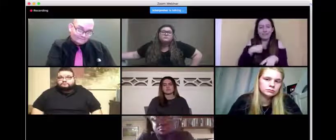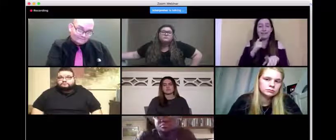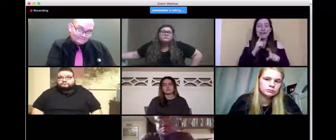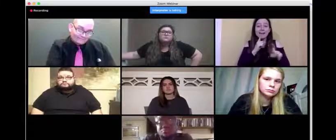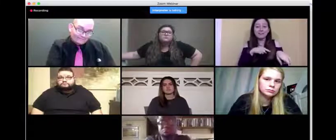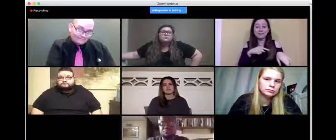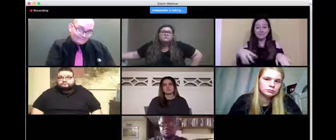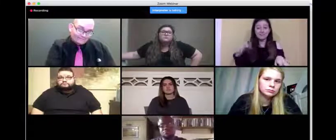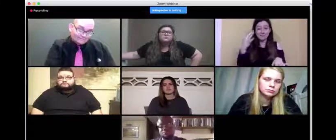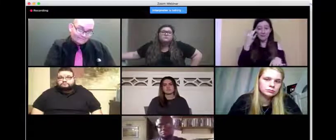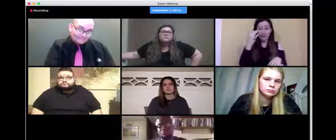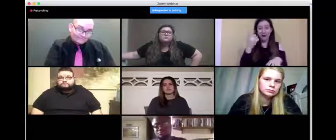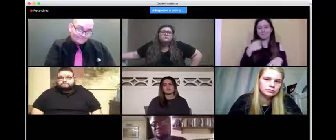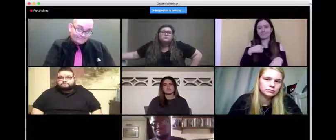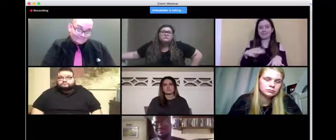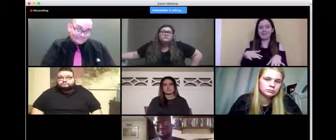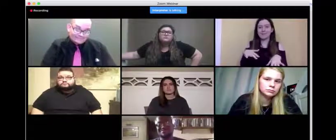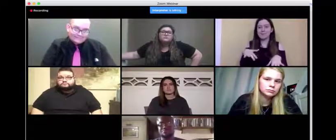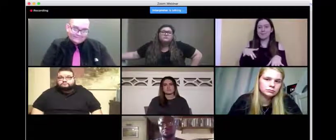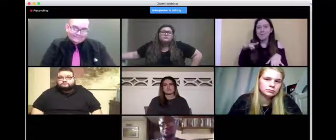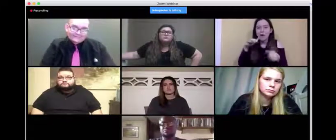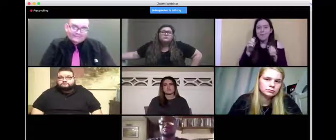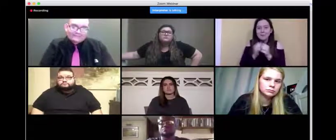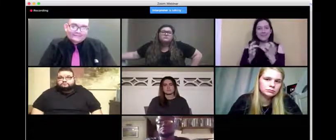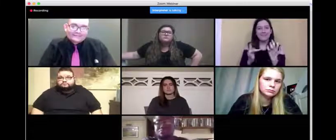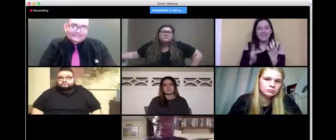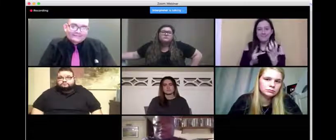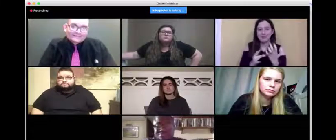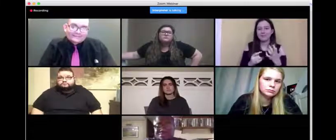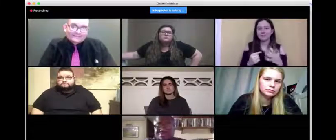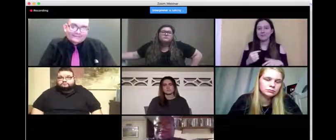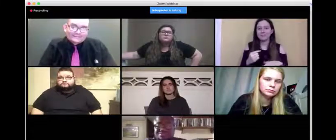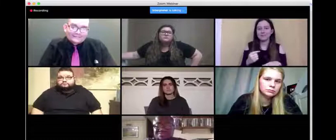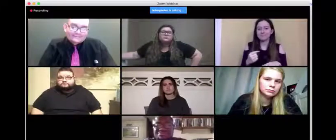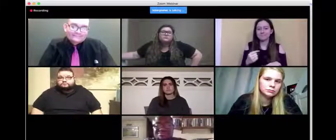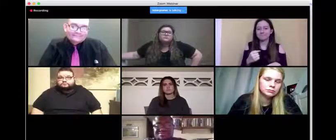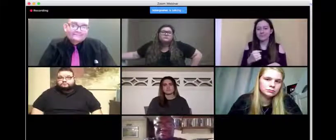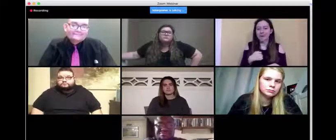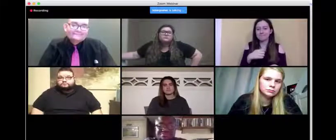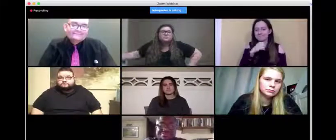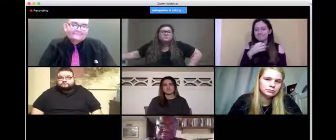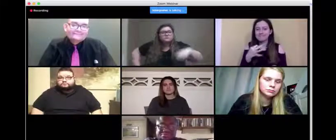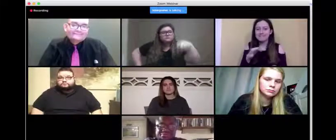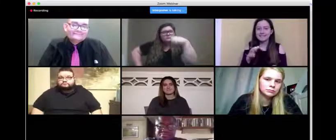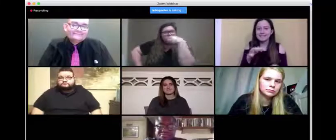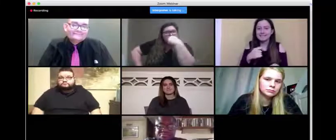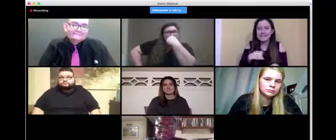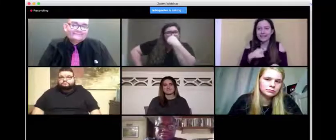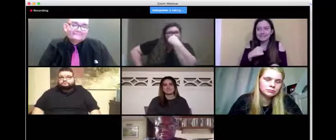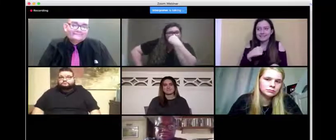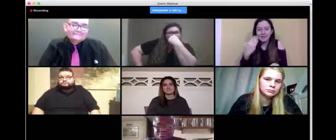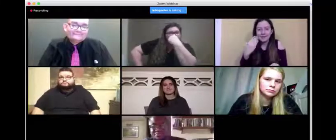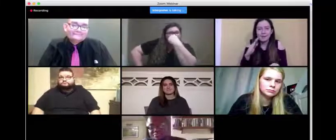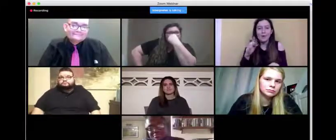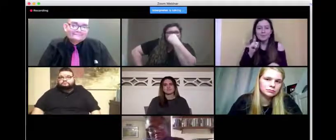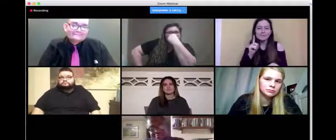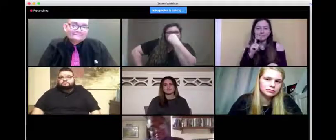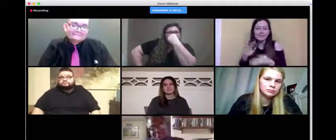with technology. At 19, I didn't really know the deaf community prior to technology. So it was hard for